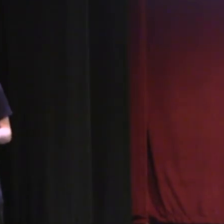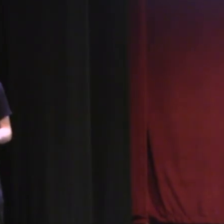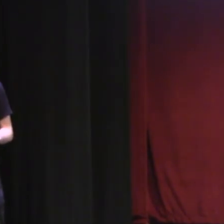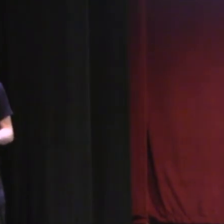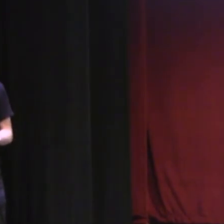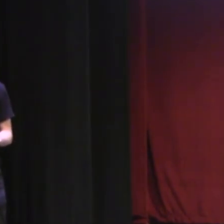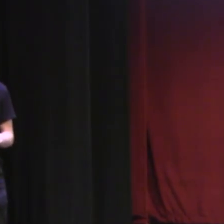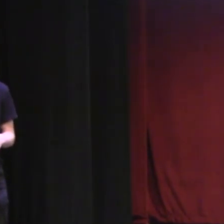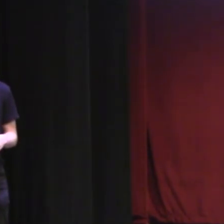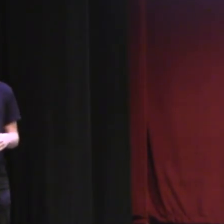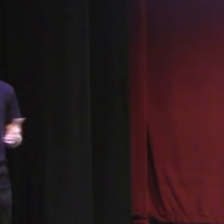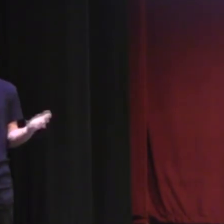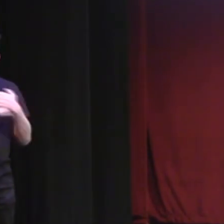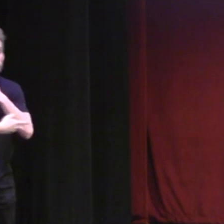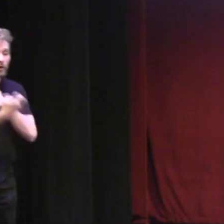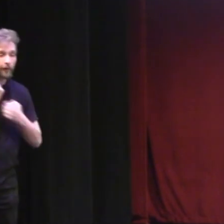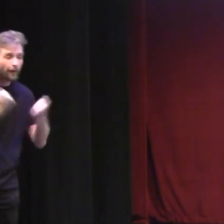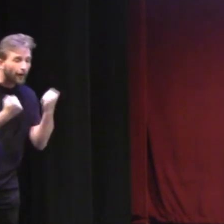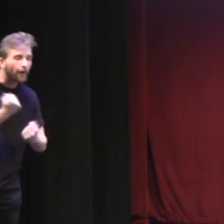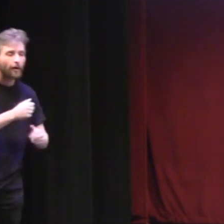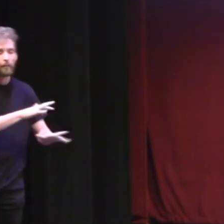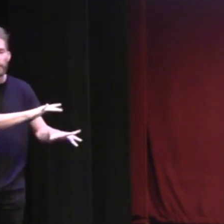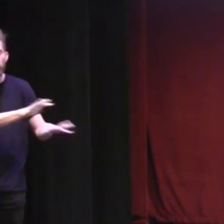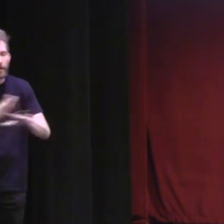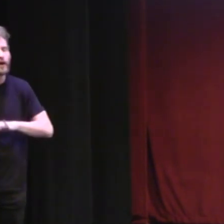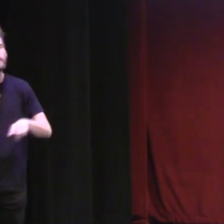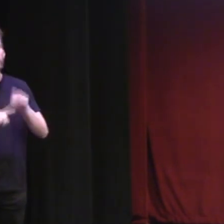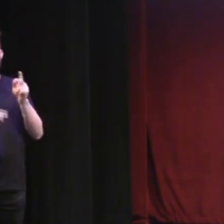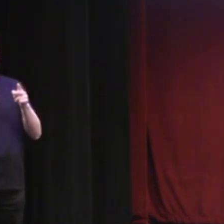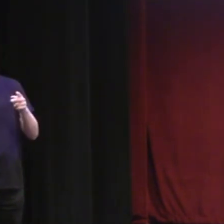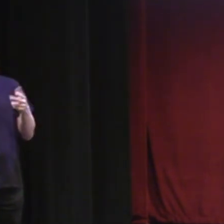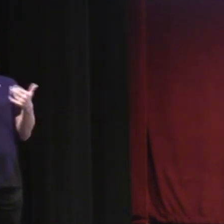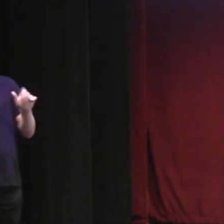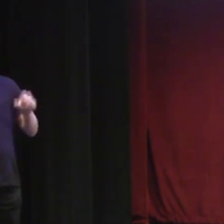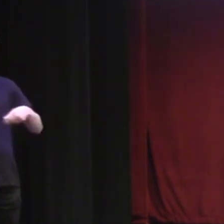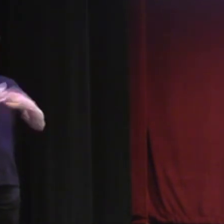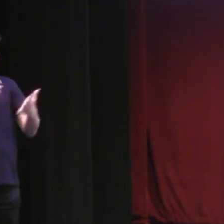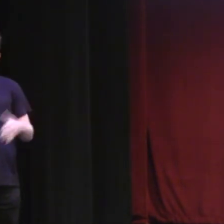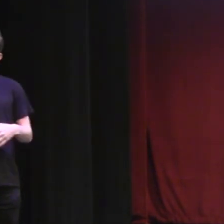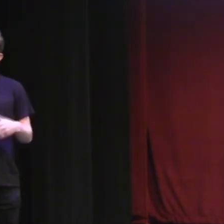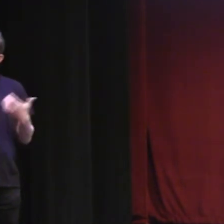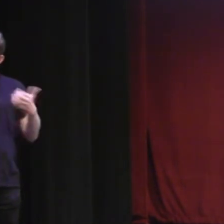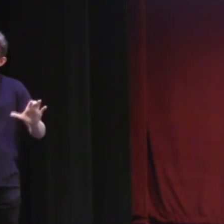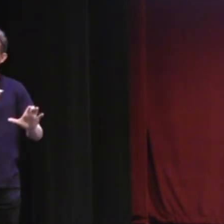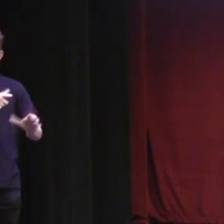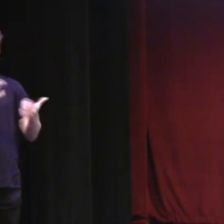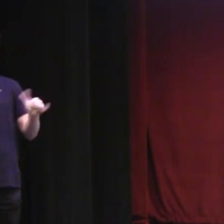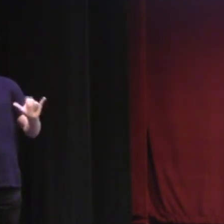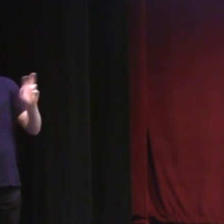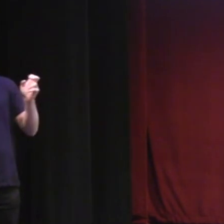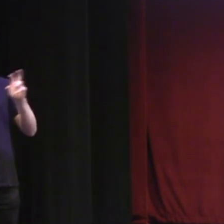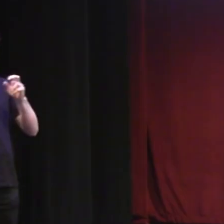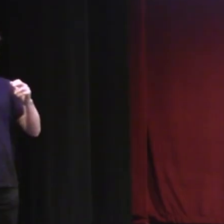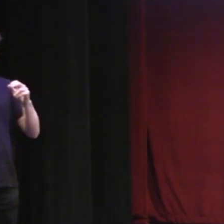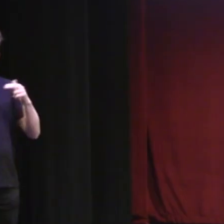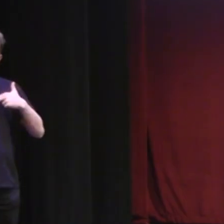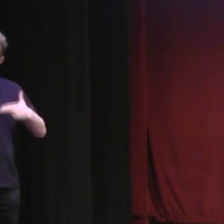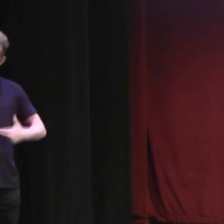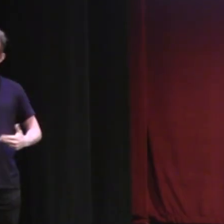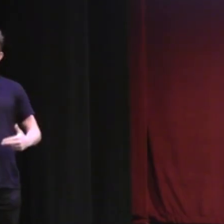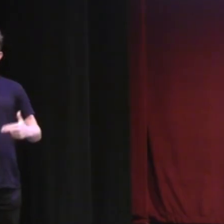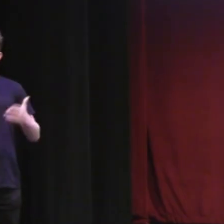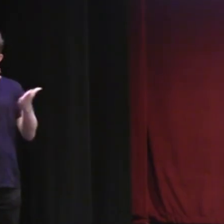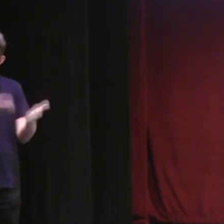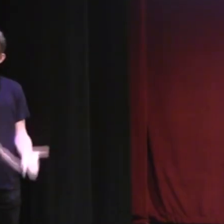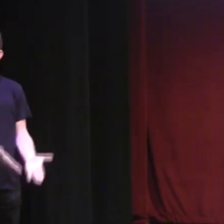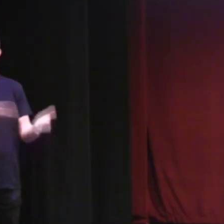to give her a second chance. And then also for the oppositional theory, with her needing to